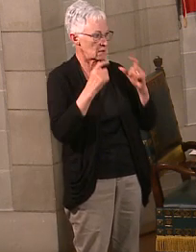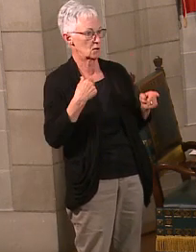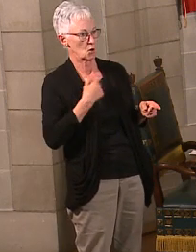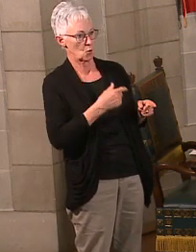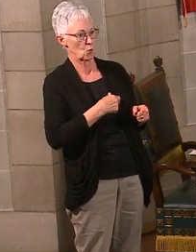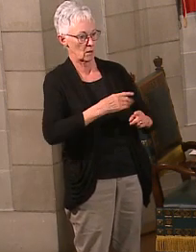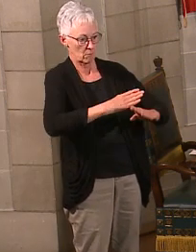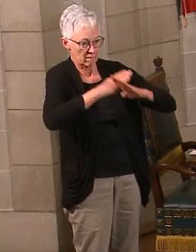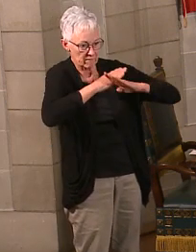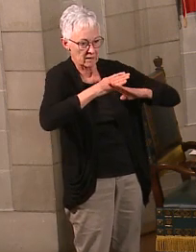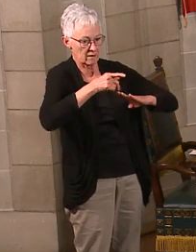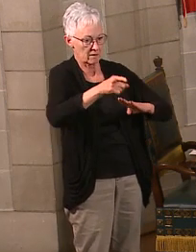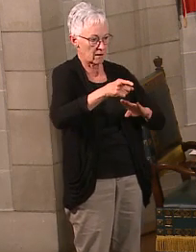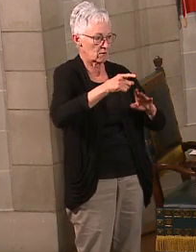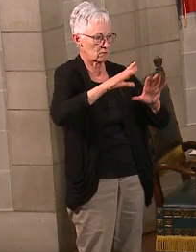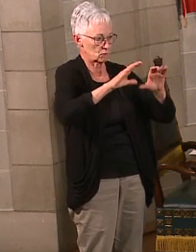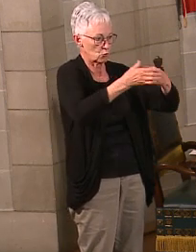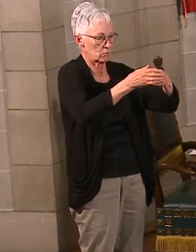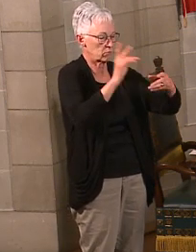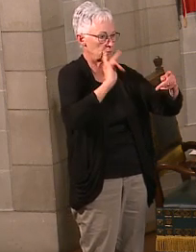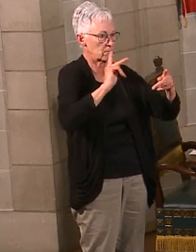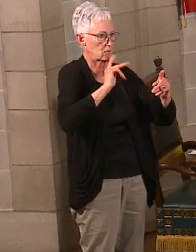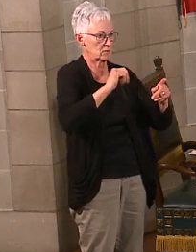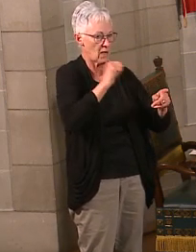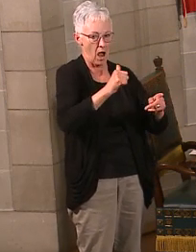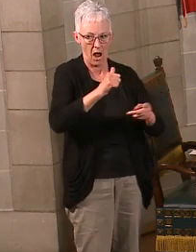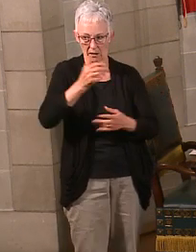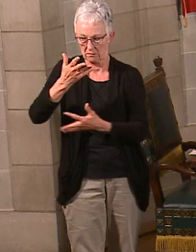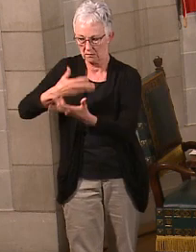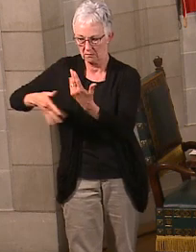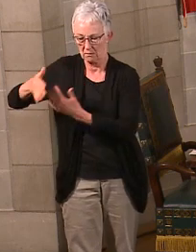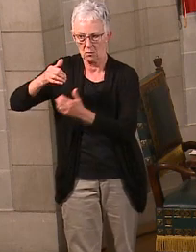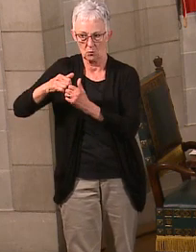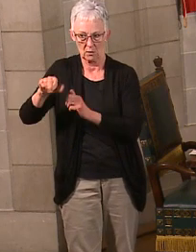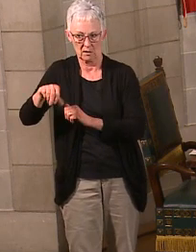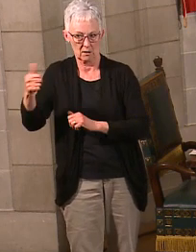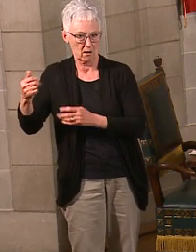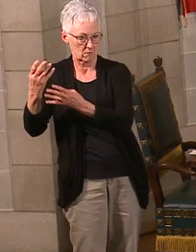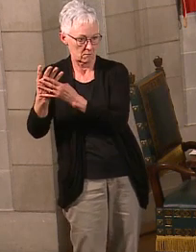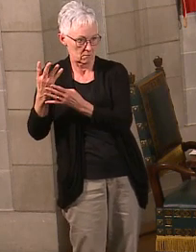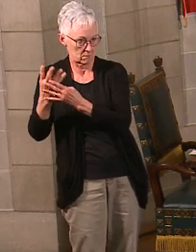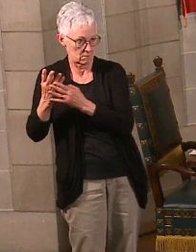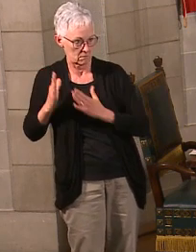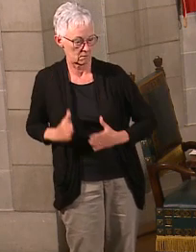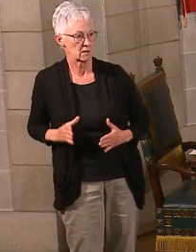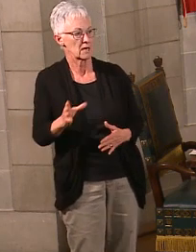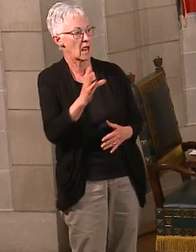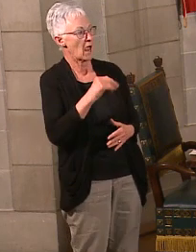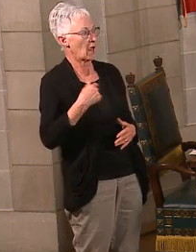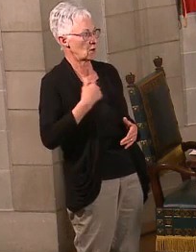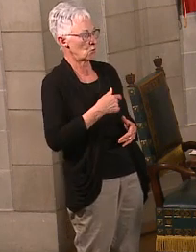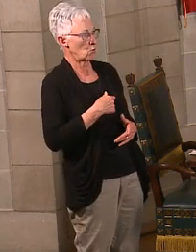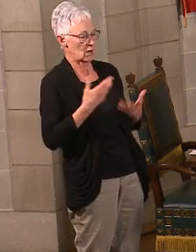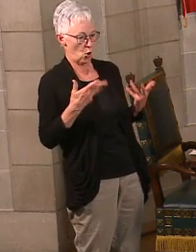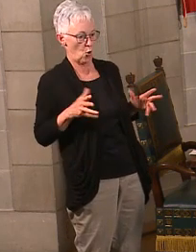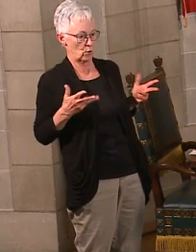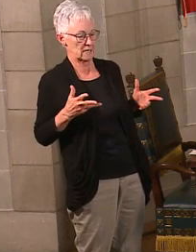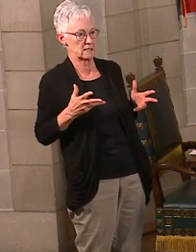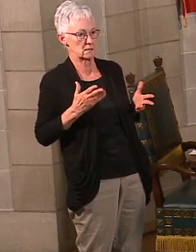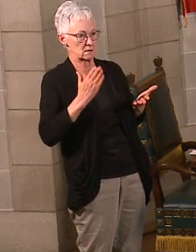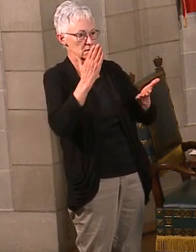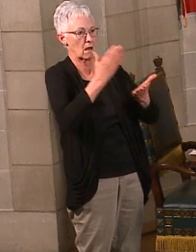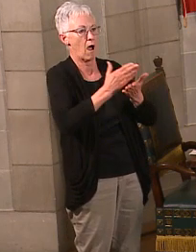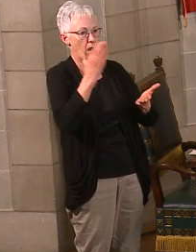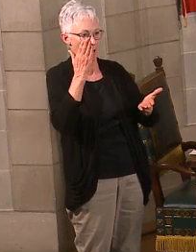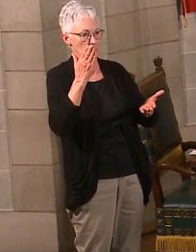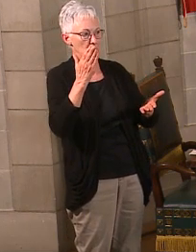we could. We limited, and we had already stopped visits. So we're basically their lives are very similar